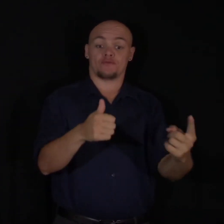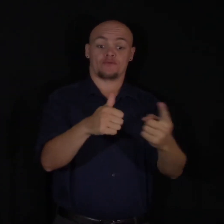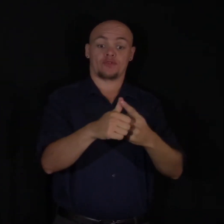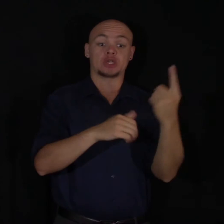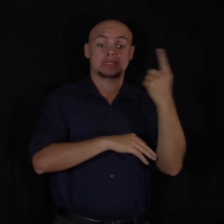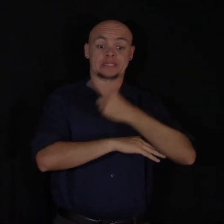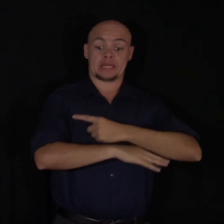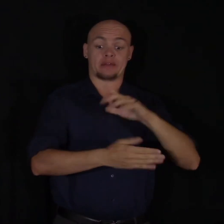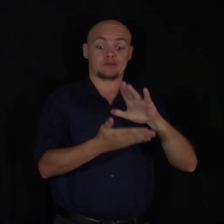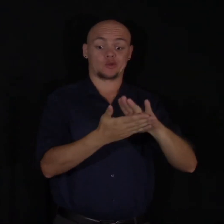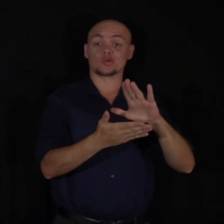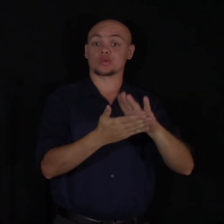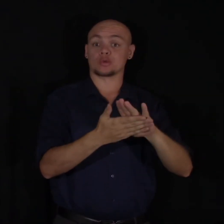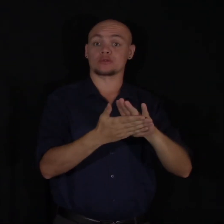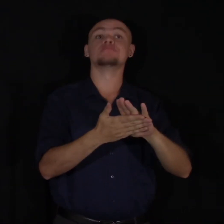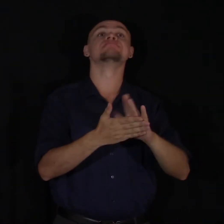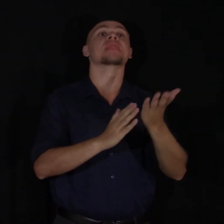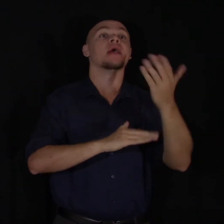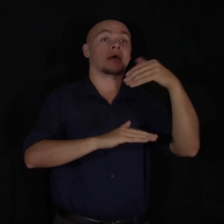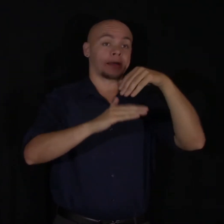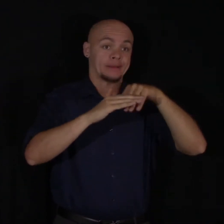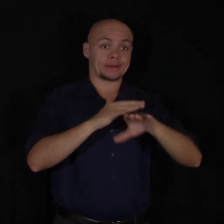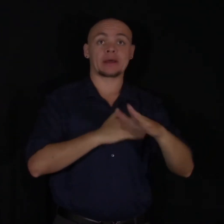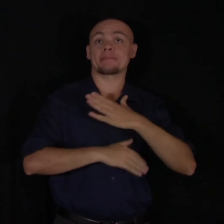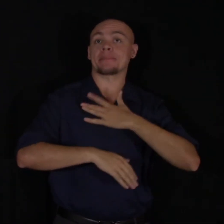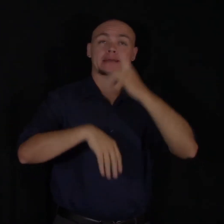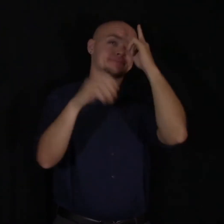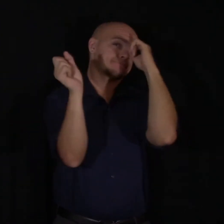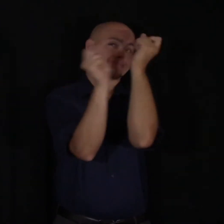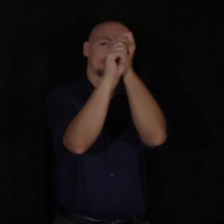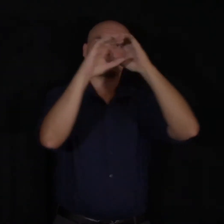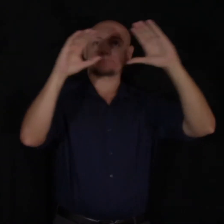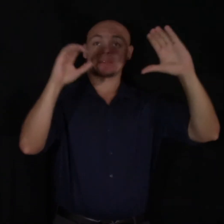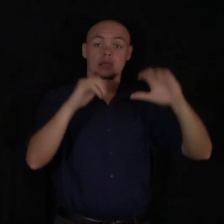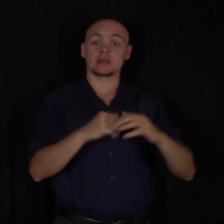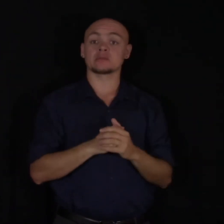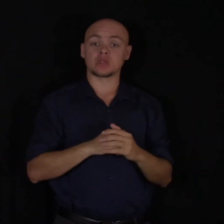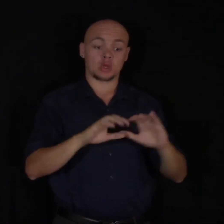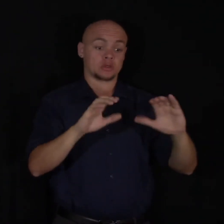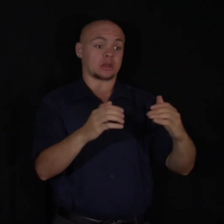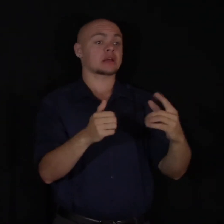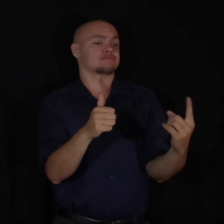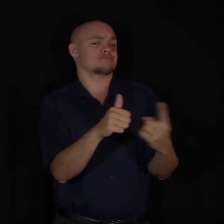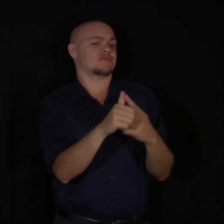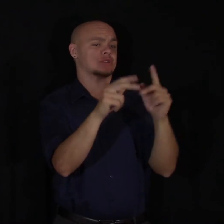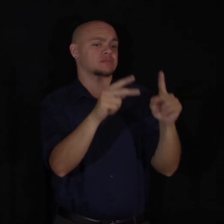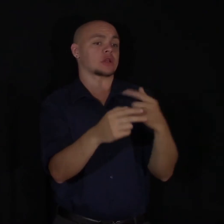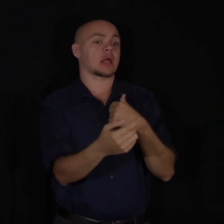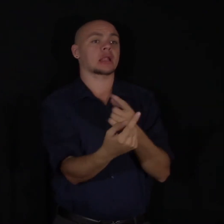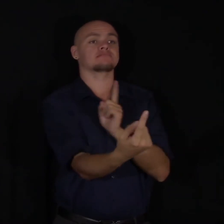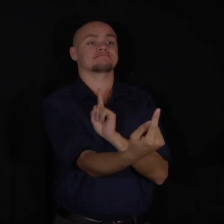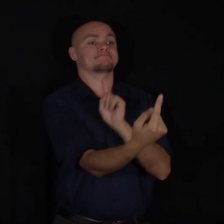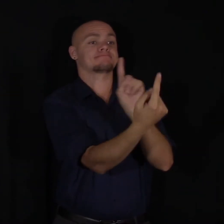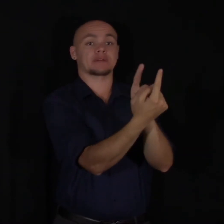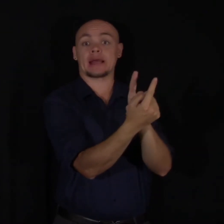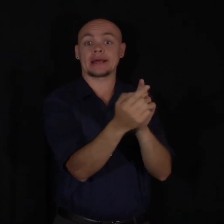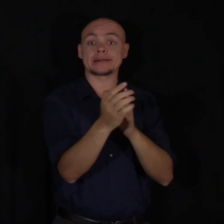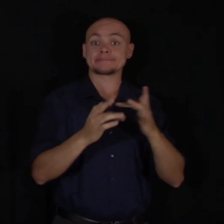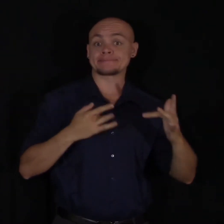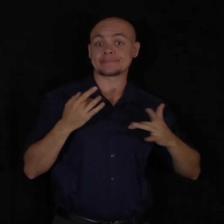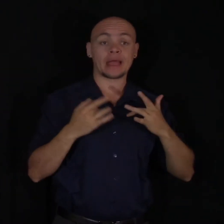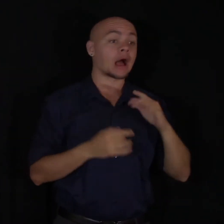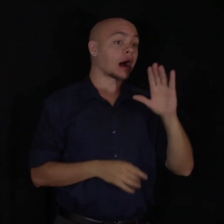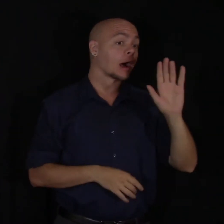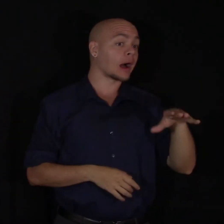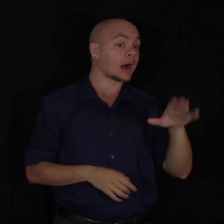were bigger than ever. I went into class and approached the first person I saw. I went up to them very enthusiastically and I